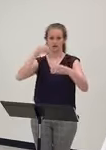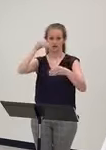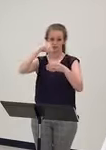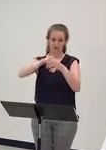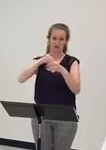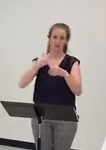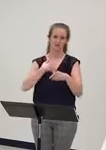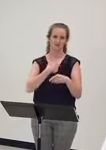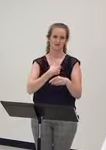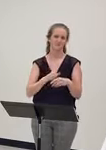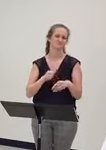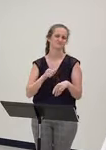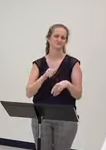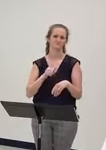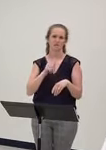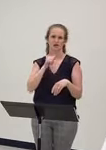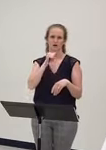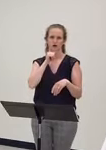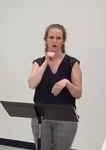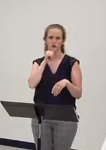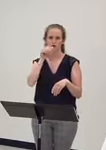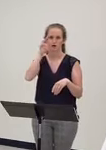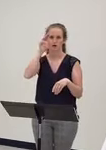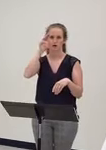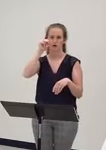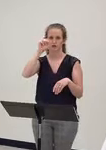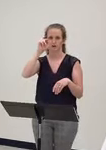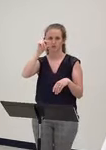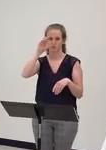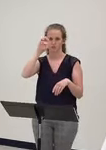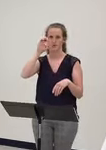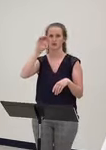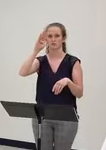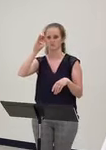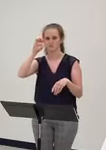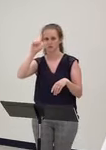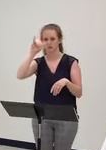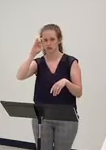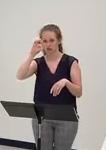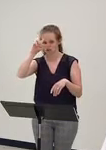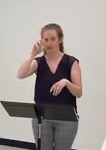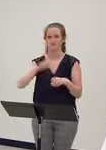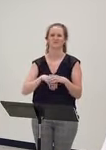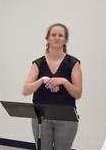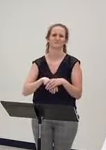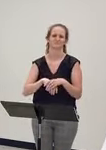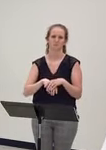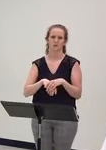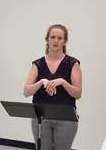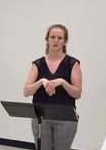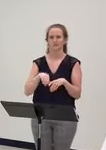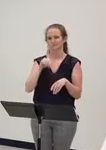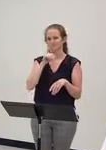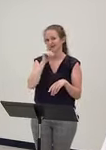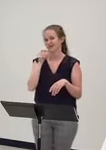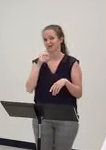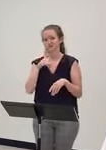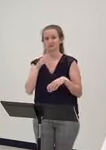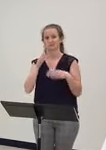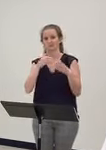not make-believe, just as receiving his body and blood is not make-believe. It's not just kind of in us as a